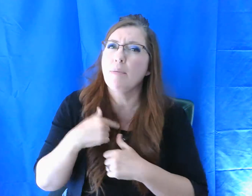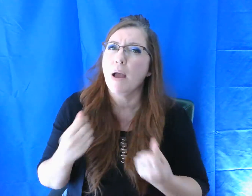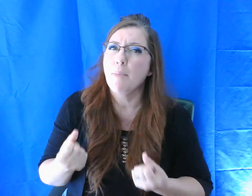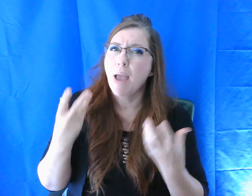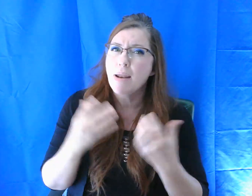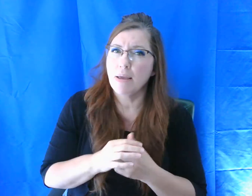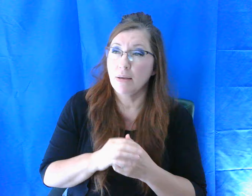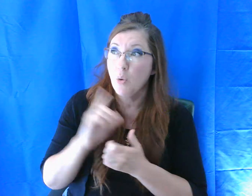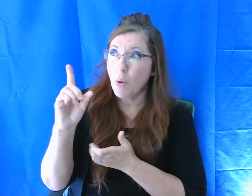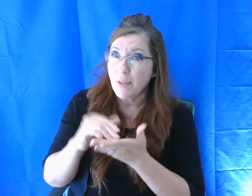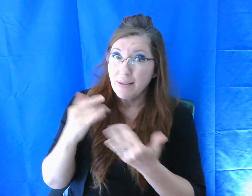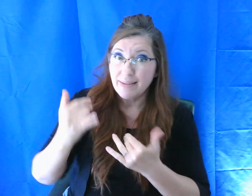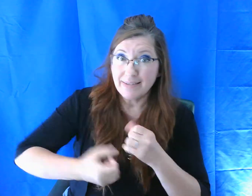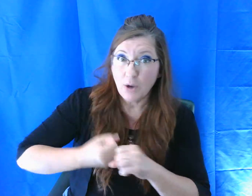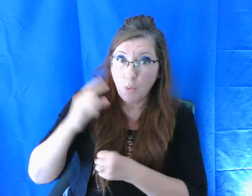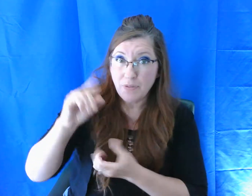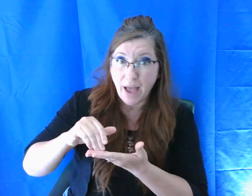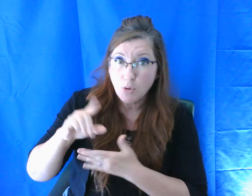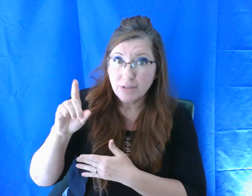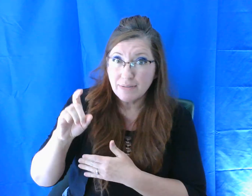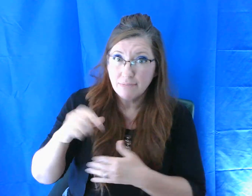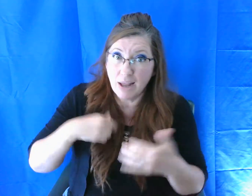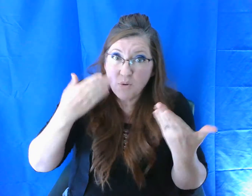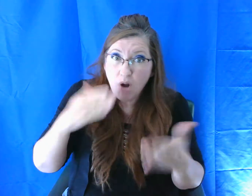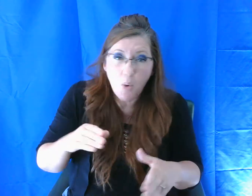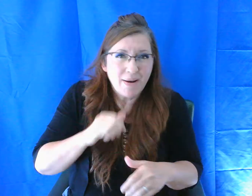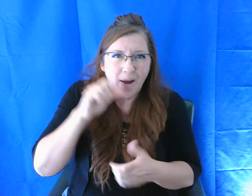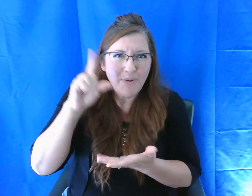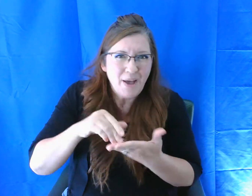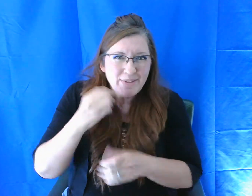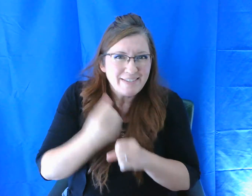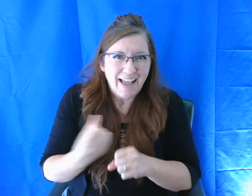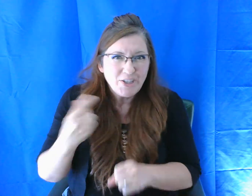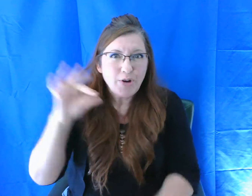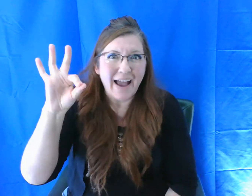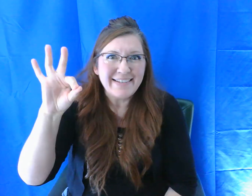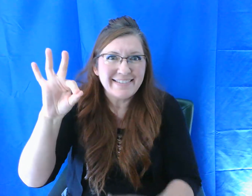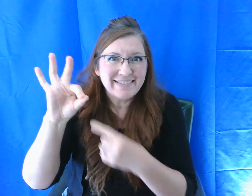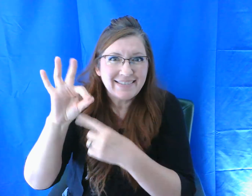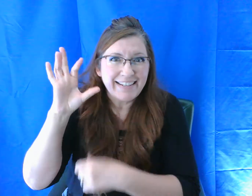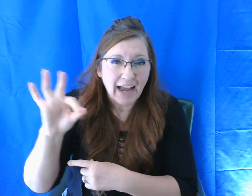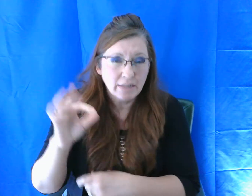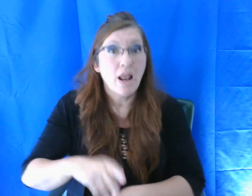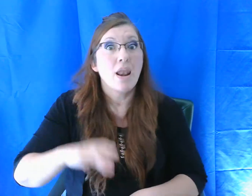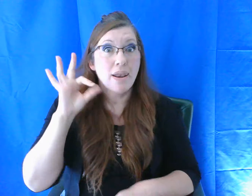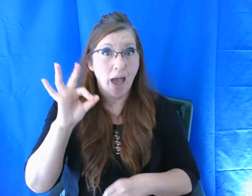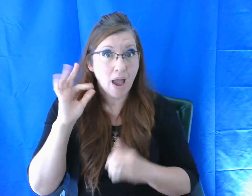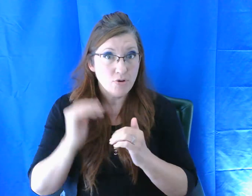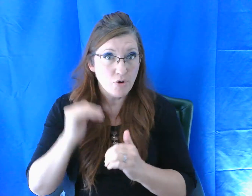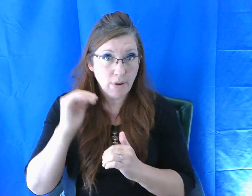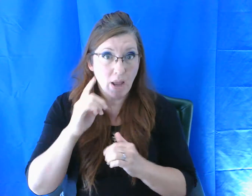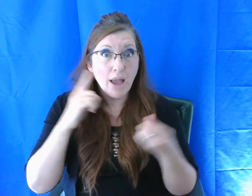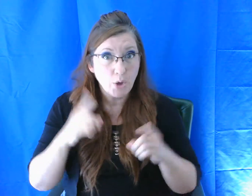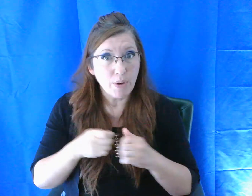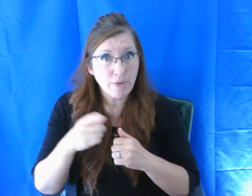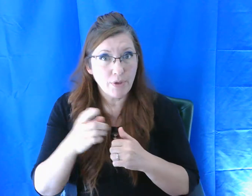is it? 1,000 this year? I don't know. It wasn't even 1,000 last year. It was 9. 9? 9 too many. I agree with you, but how are we supposed